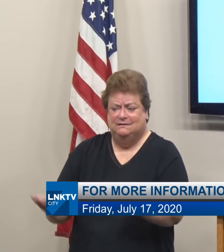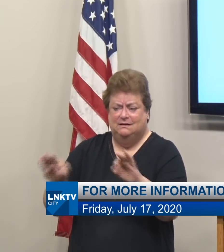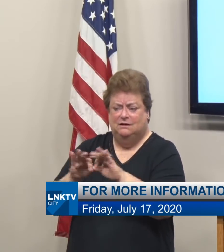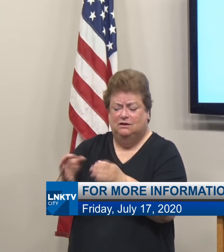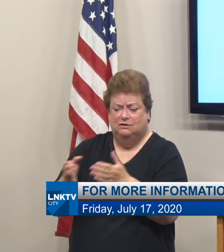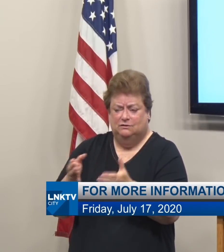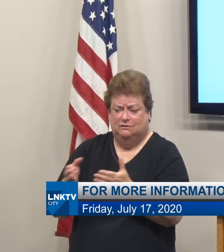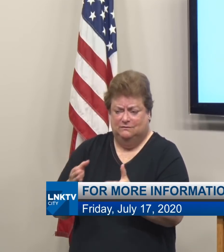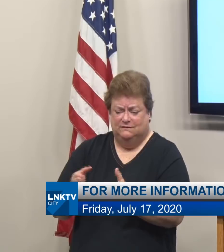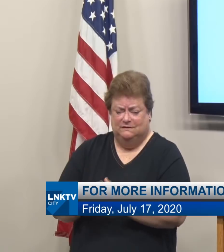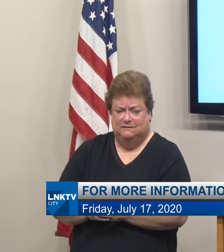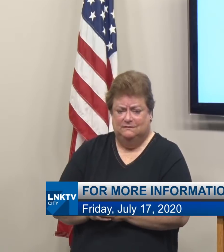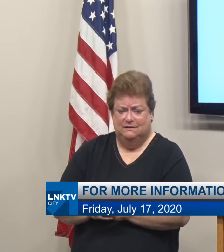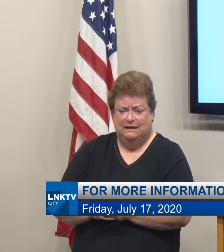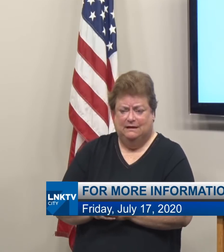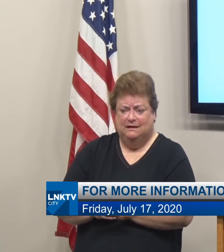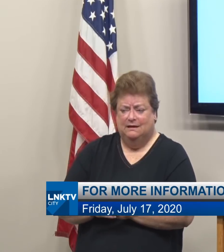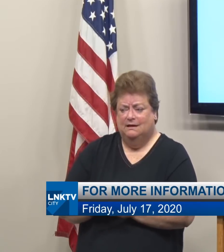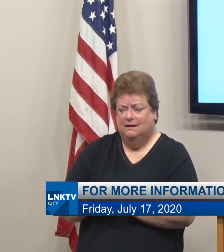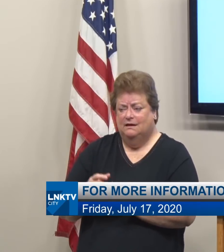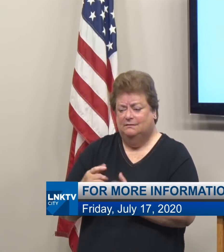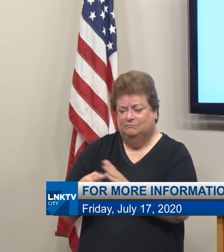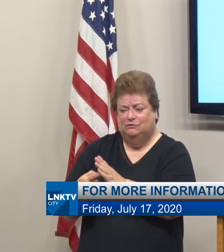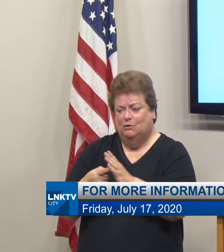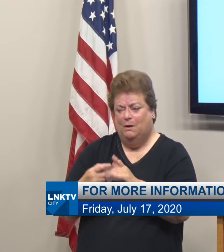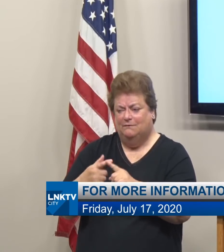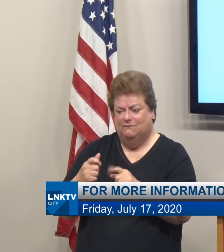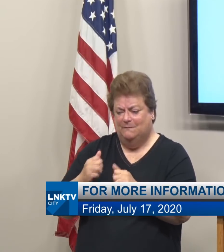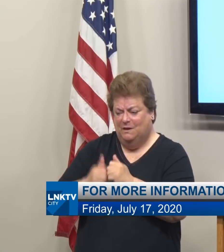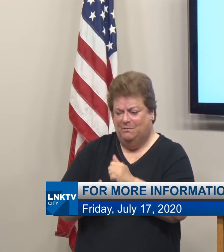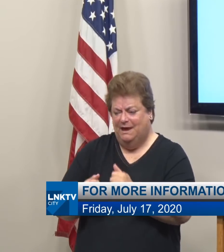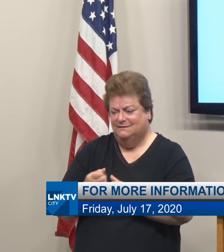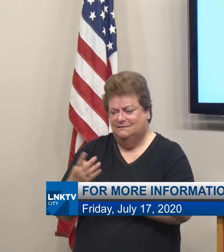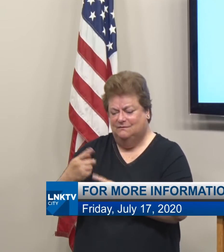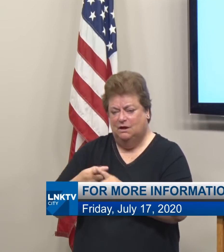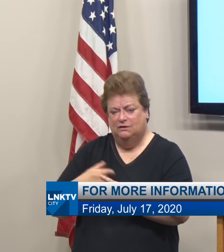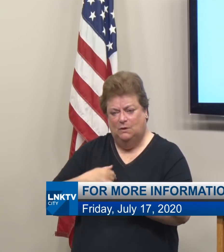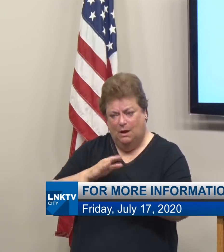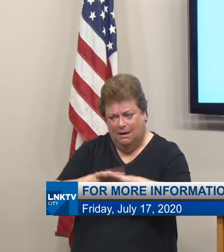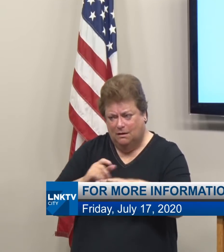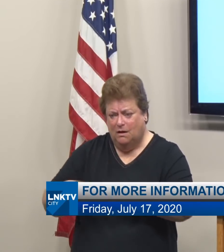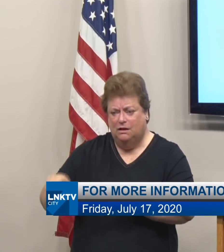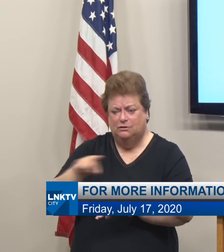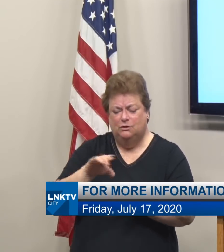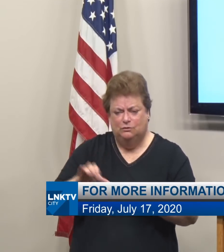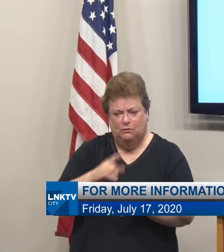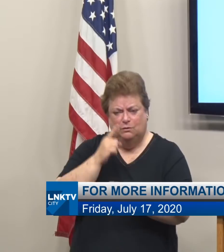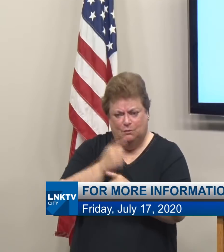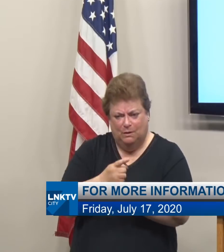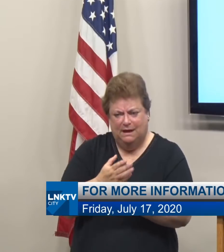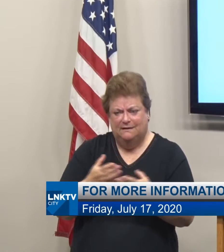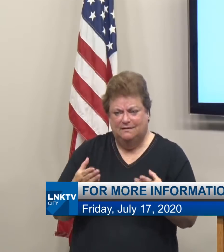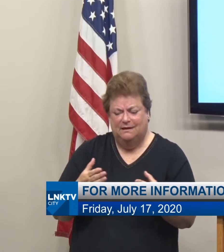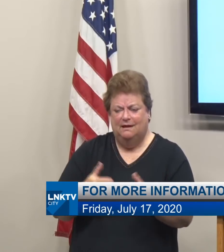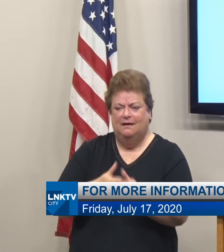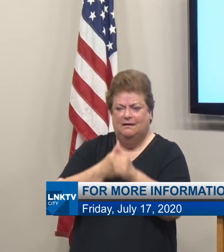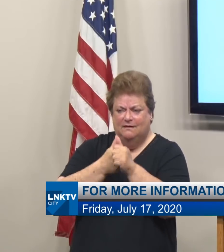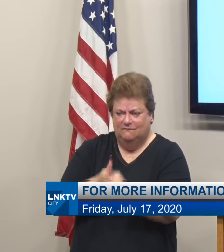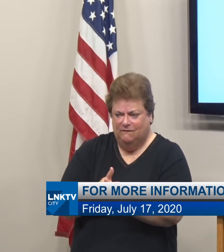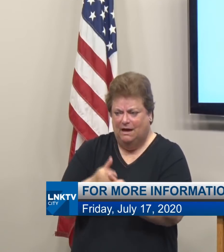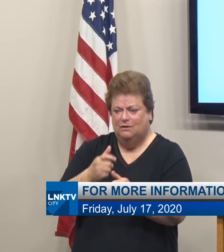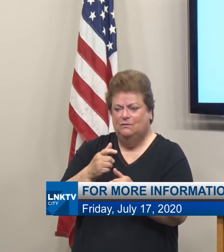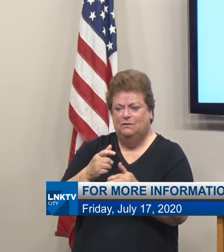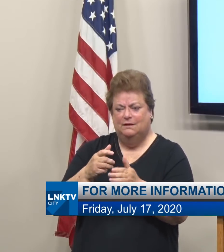more important given the context of the last several months. And so I would call on all of you to do the right thing, to follow the guidance of our public health